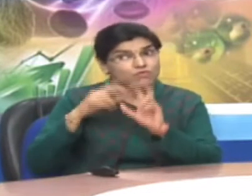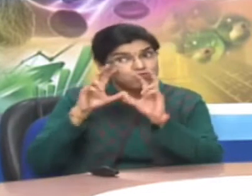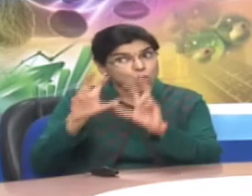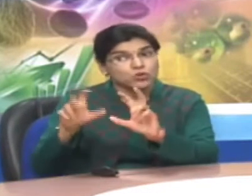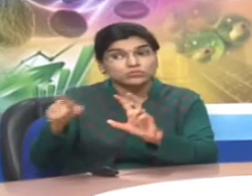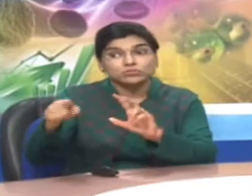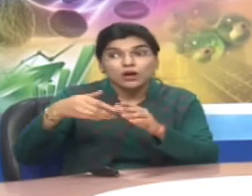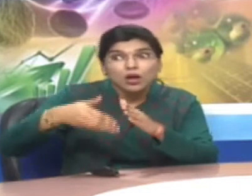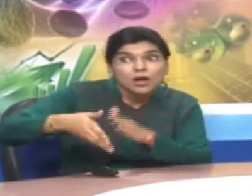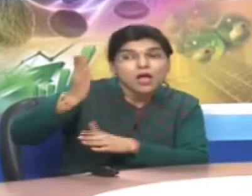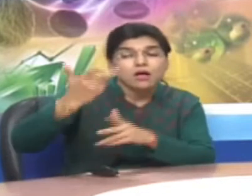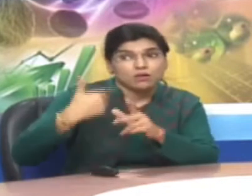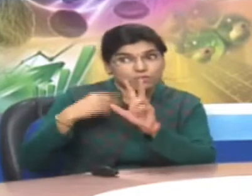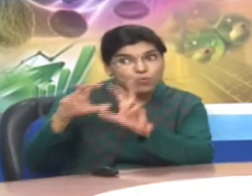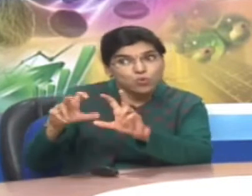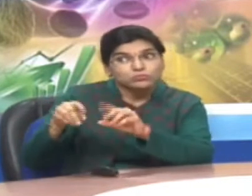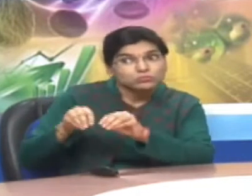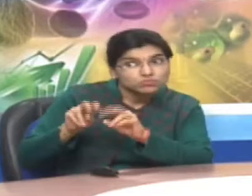"Careful, boss, I'm watching you."